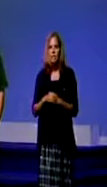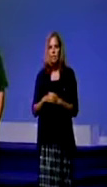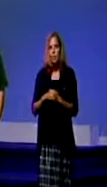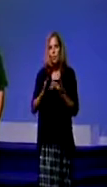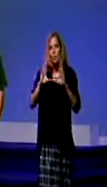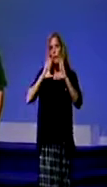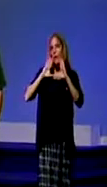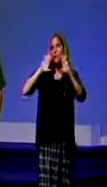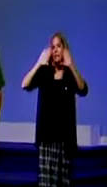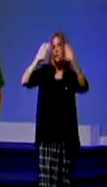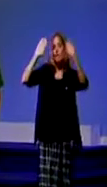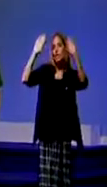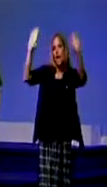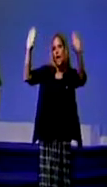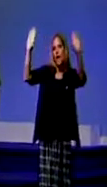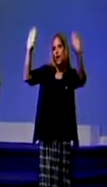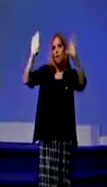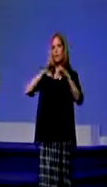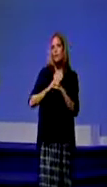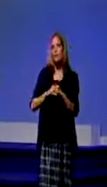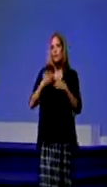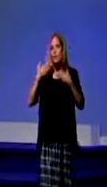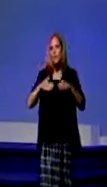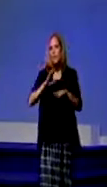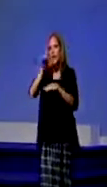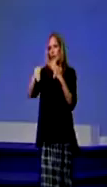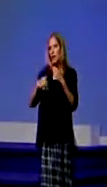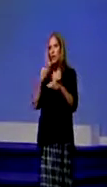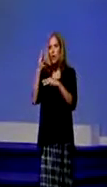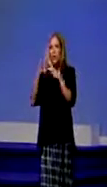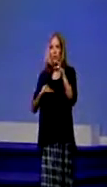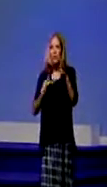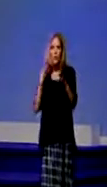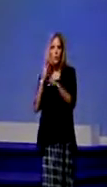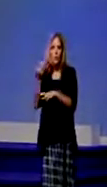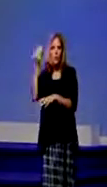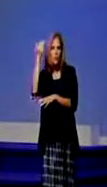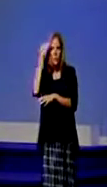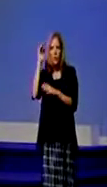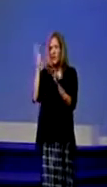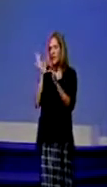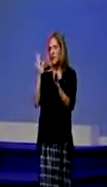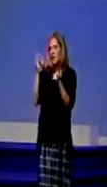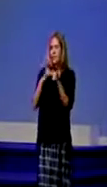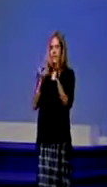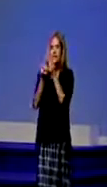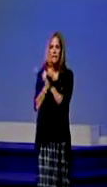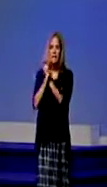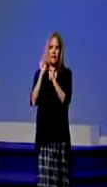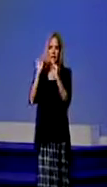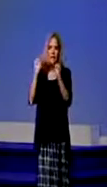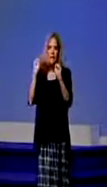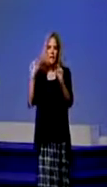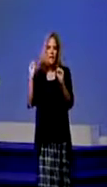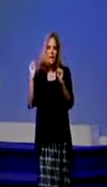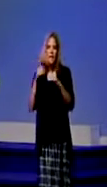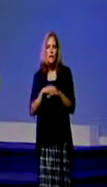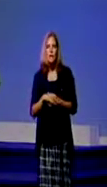saves. Raise a shout to let all the world know that